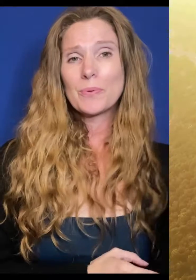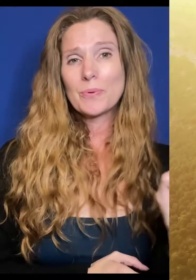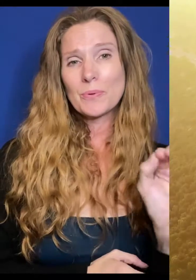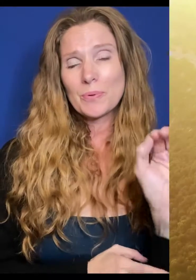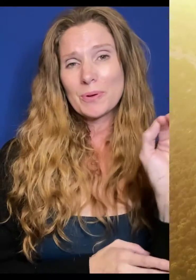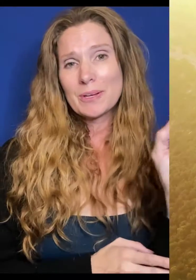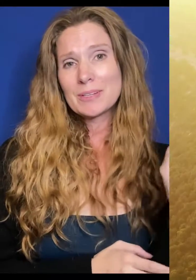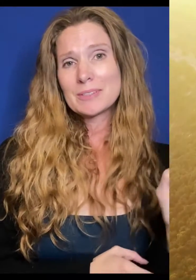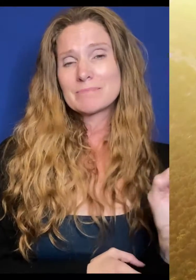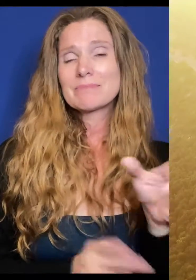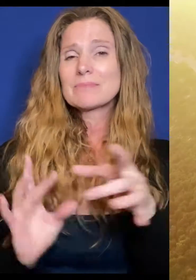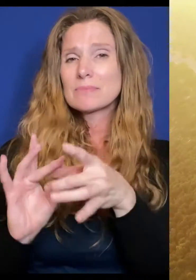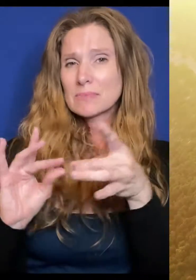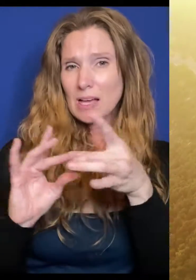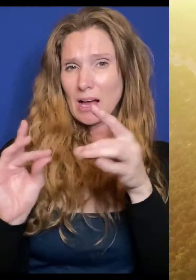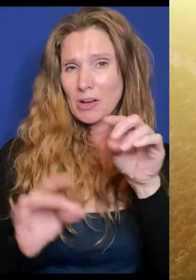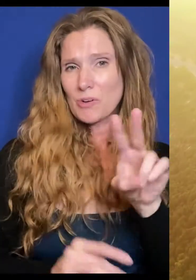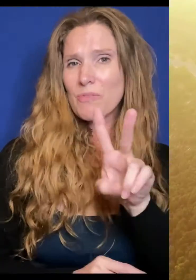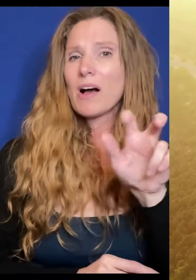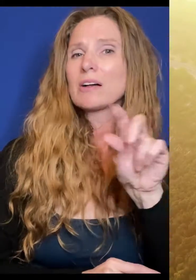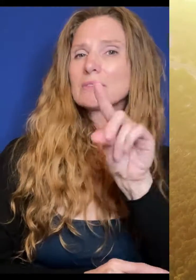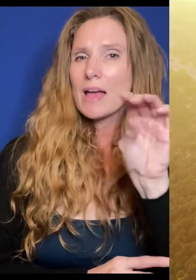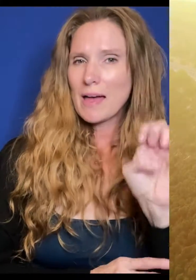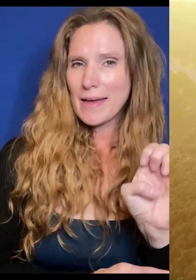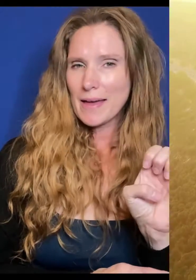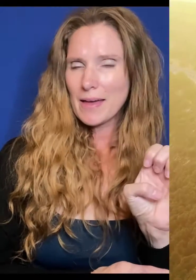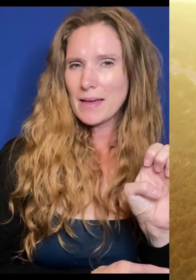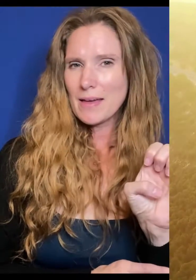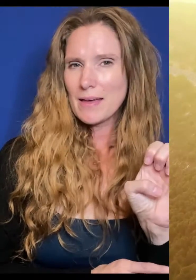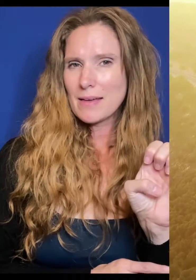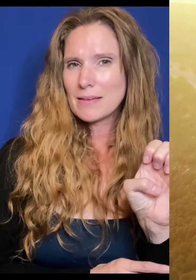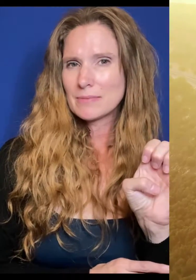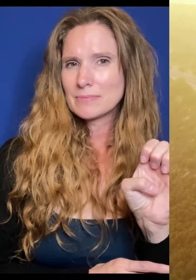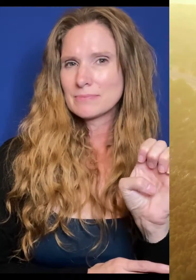Let's talk about it